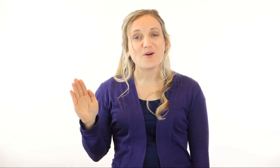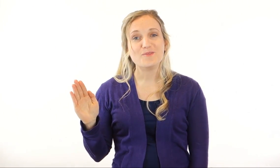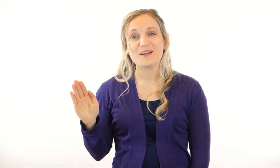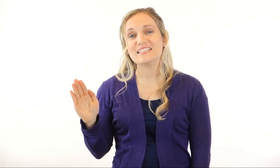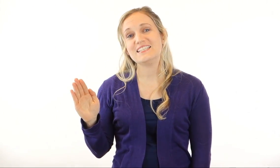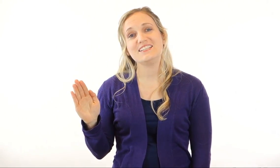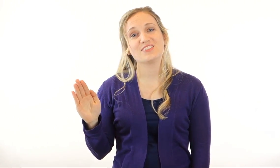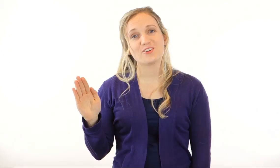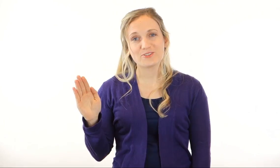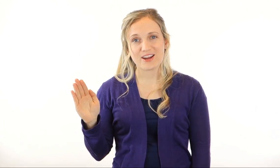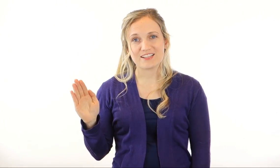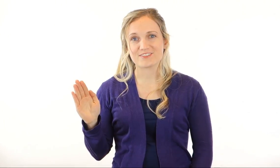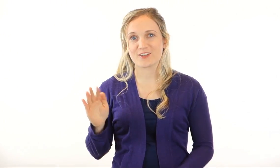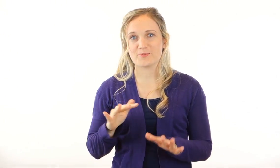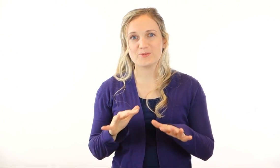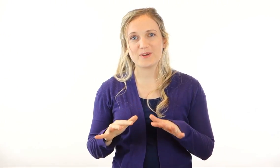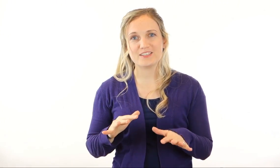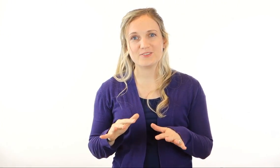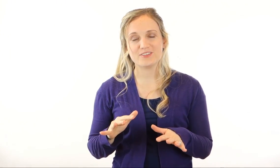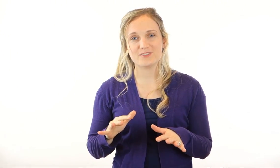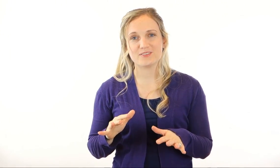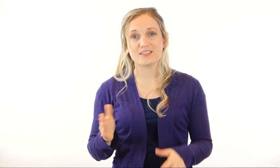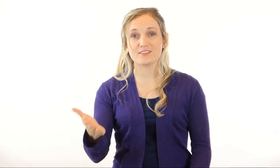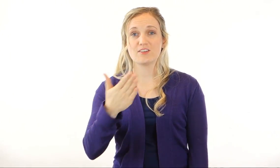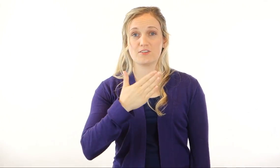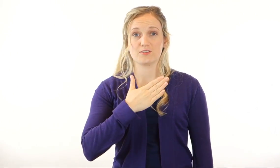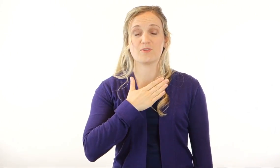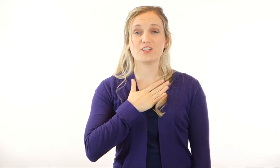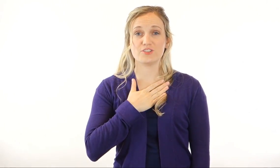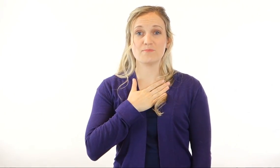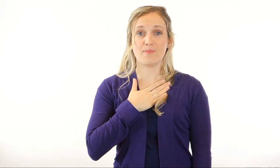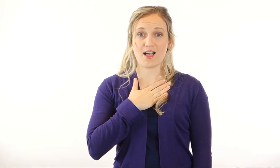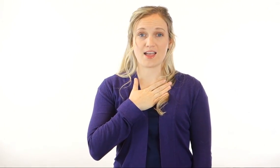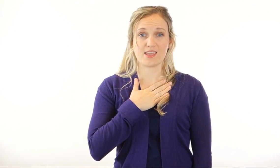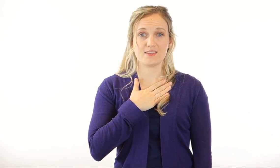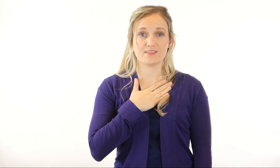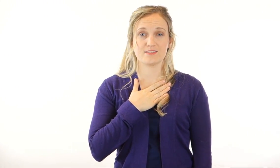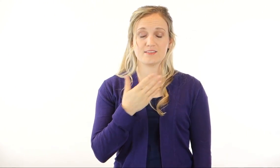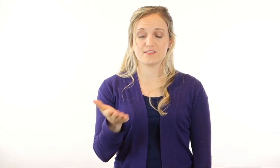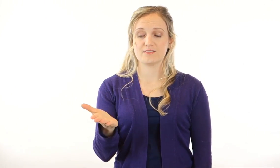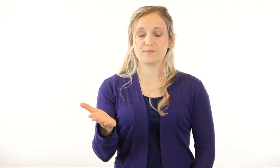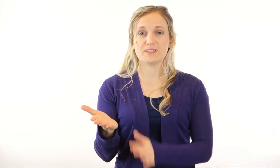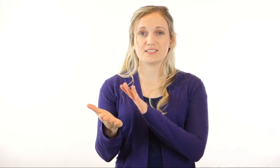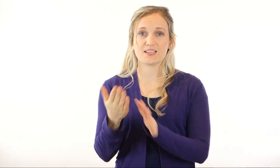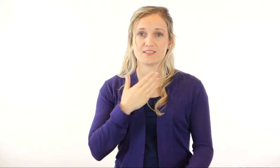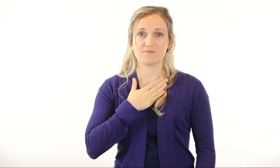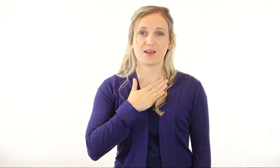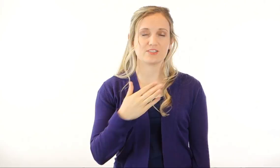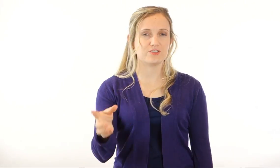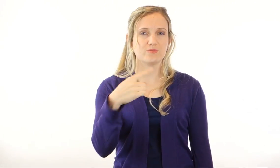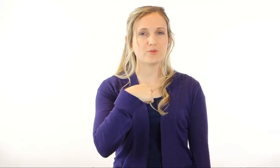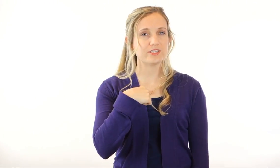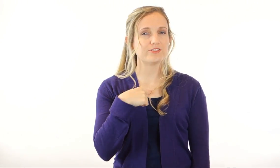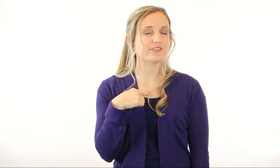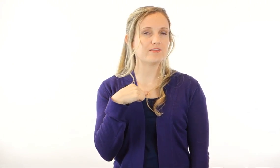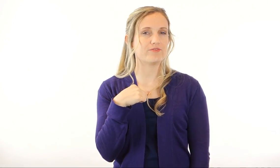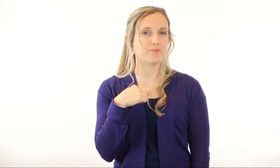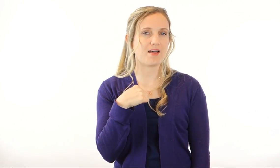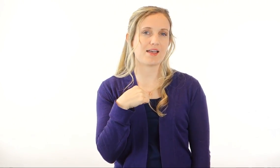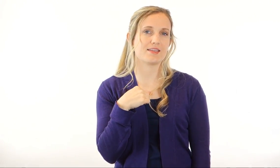so my needs are great. There's a couple of ways you can do this. You want to do my, possessive my. So you don't point to yourself for my,